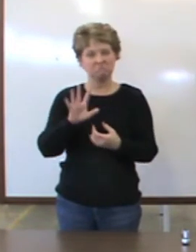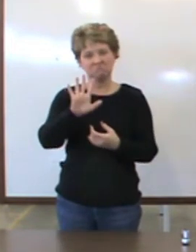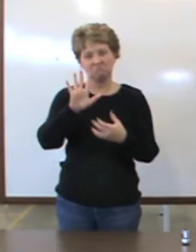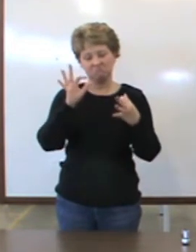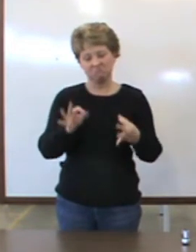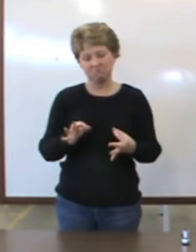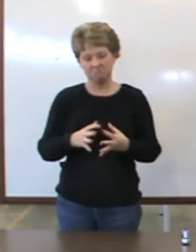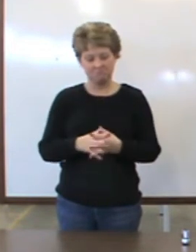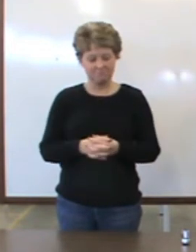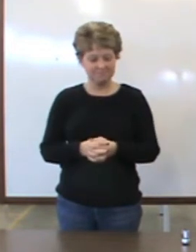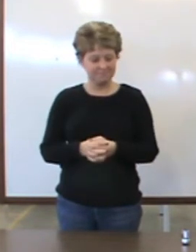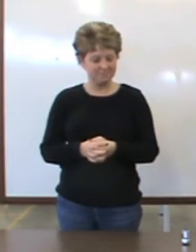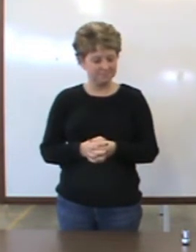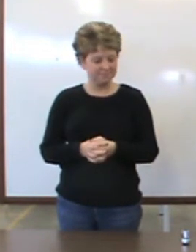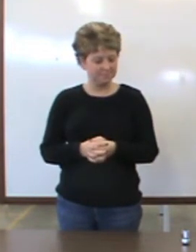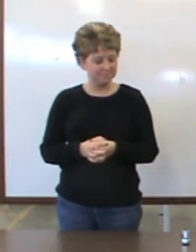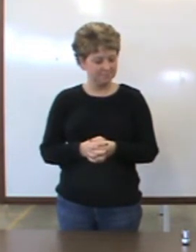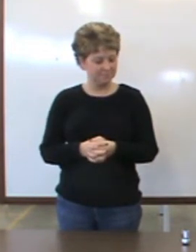your decision.